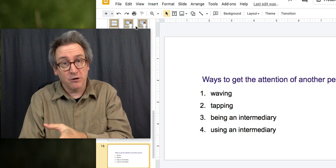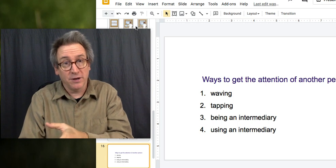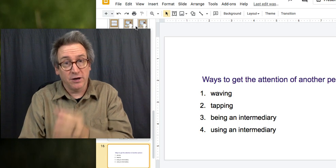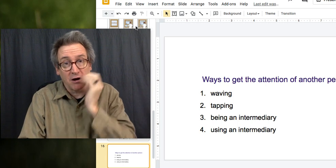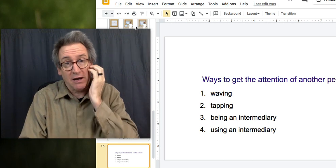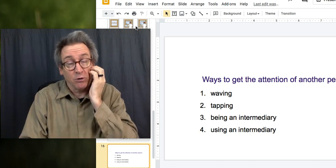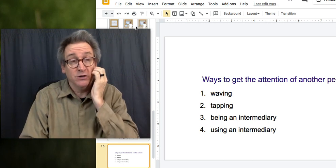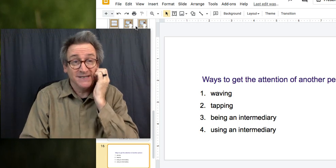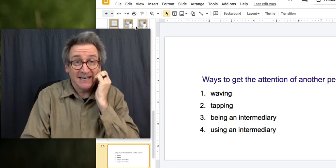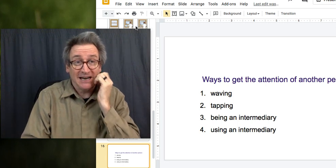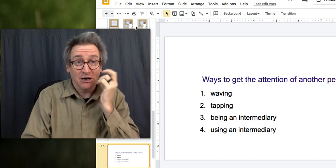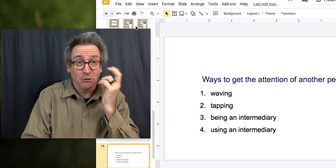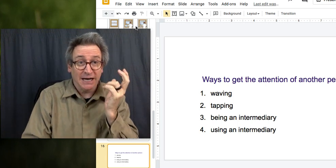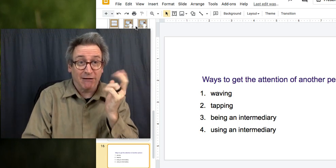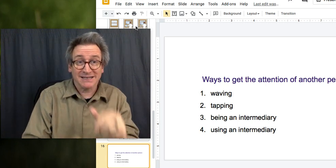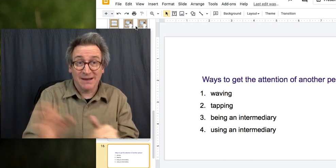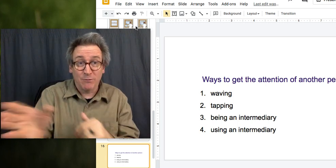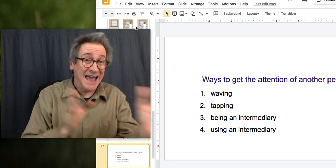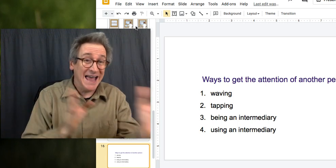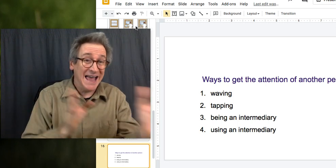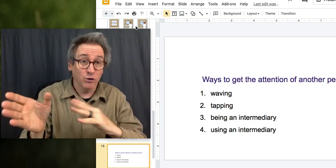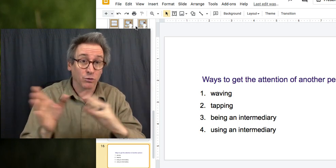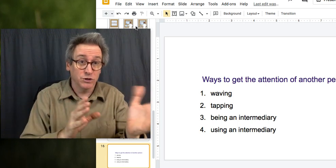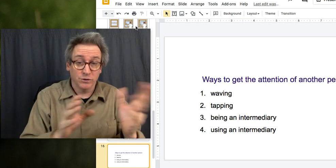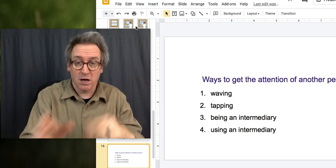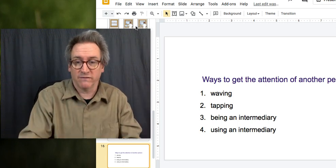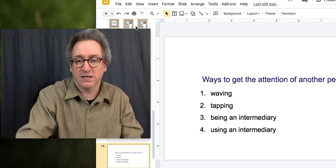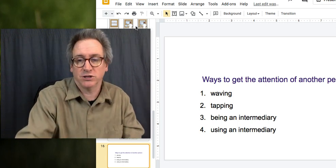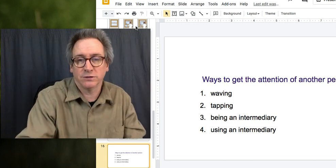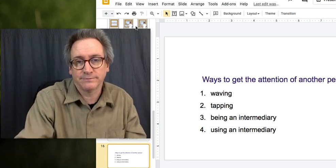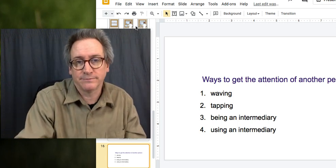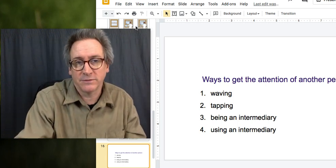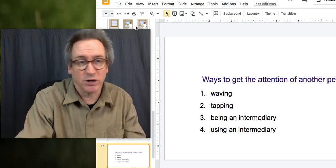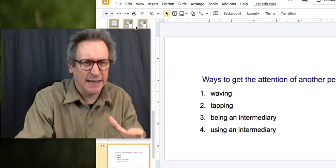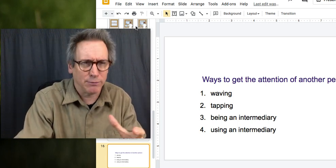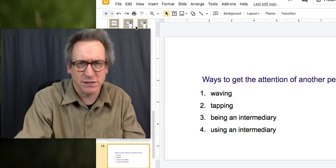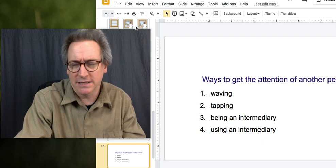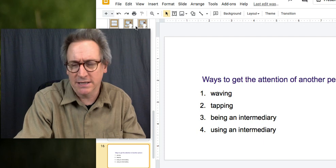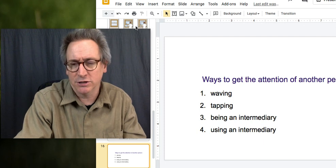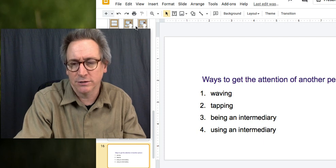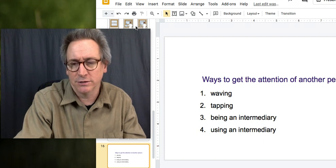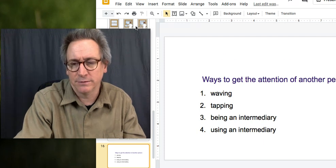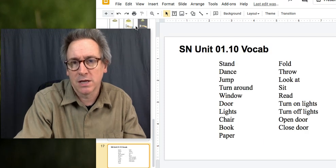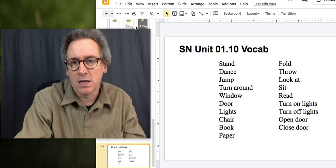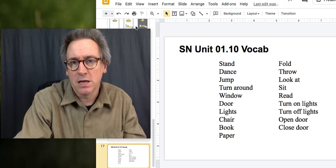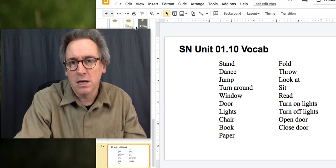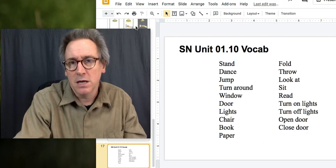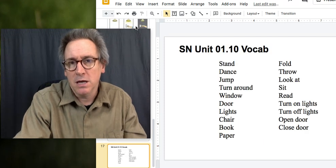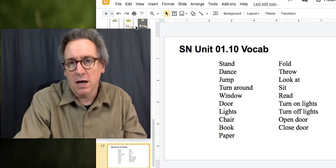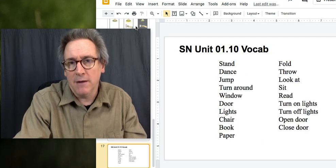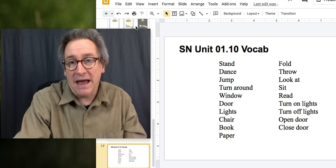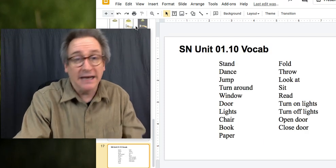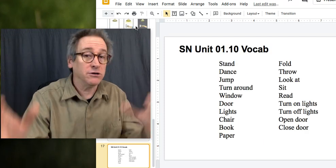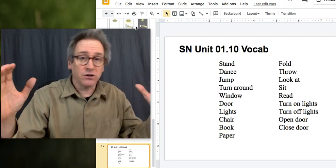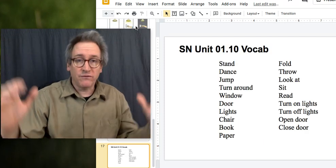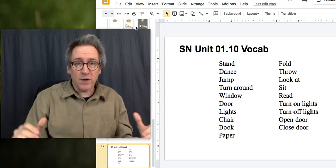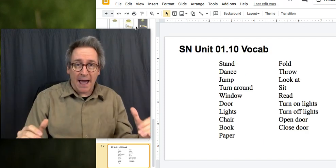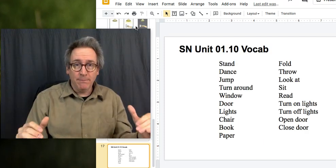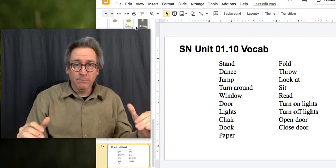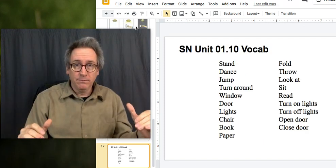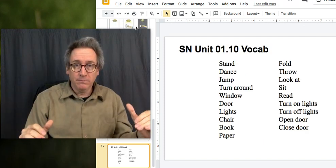an intermediary or using an intermediary, someone to help you do the conversation or get that person's attention. And here's